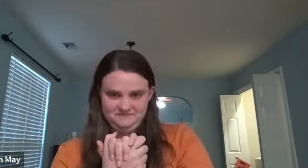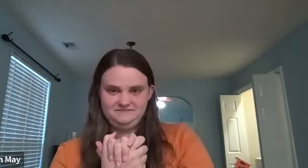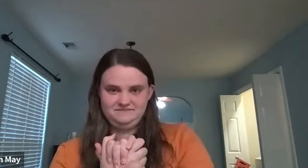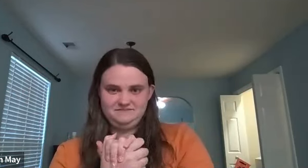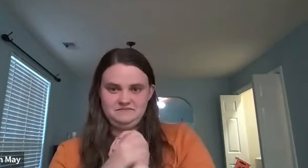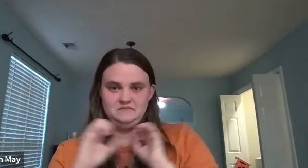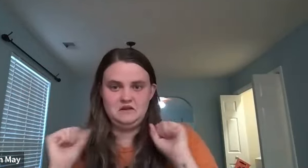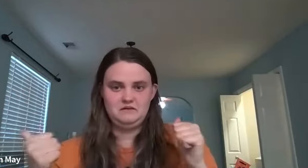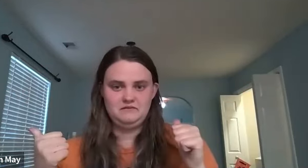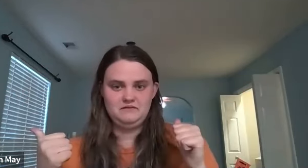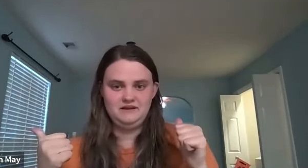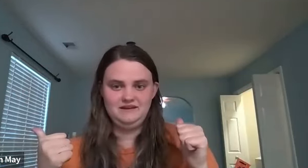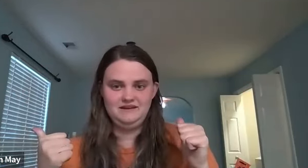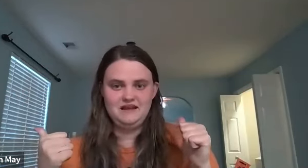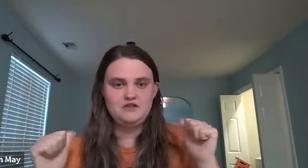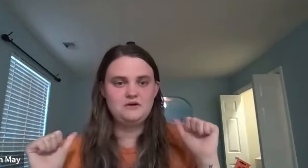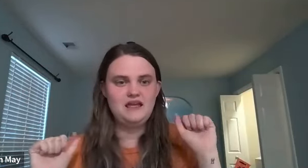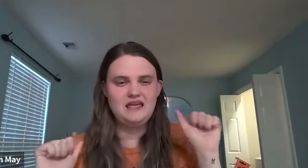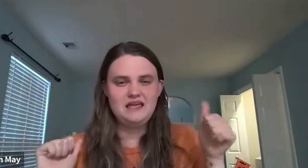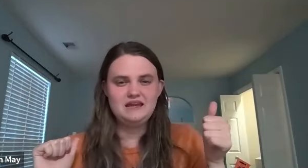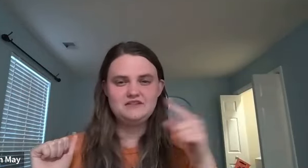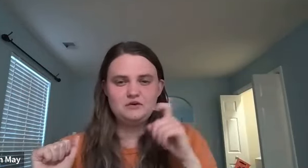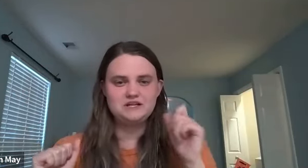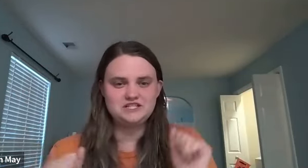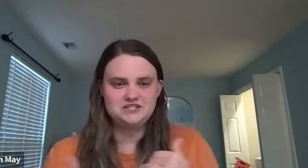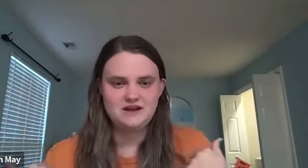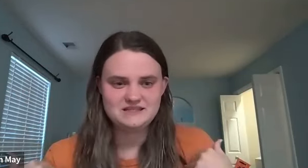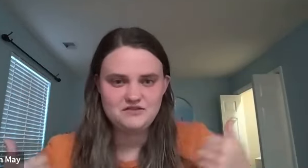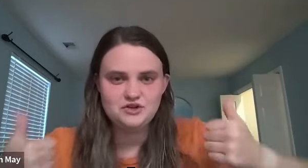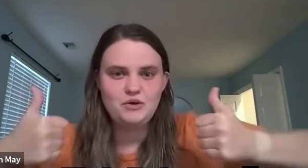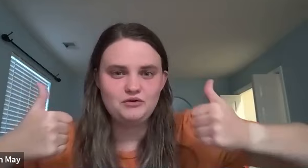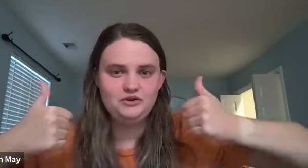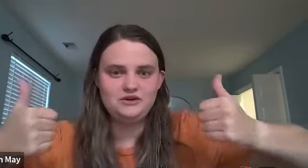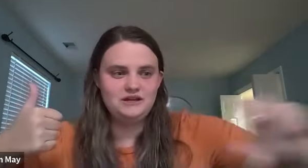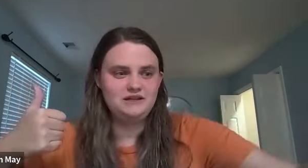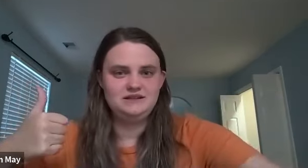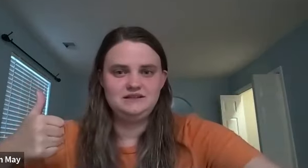All right. Are there any other questions you guys have? Are you all good?